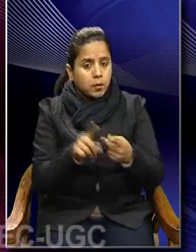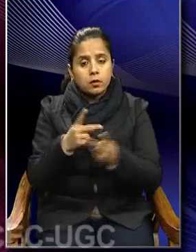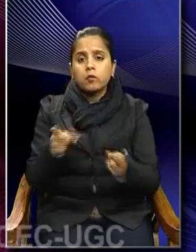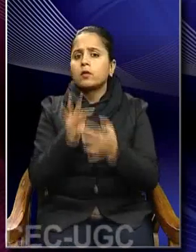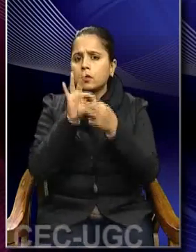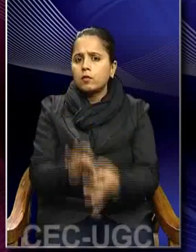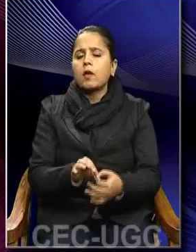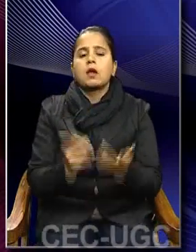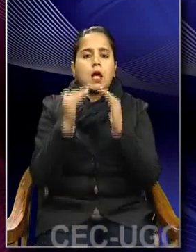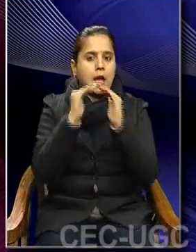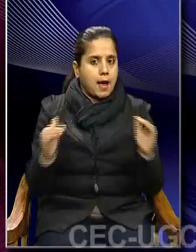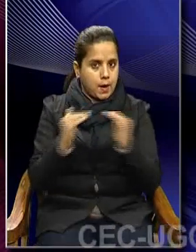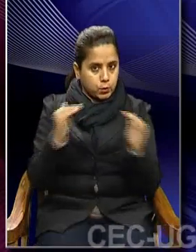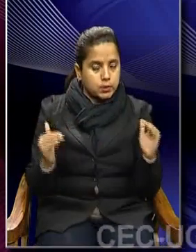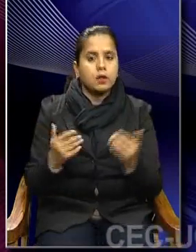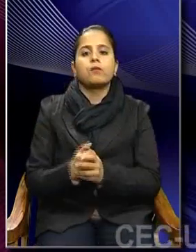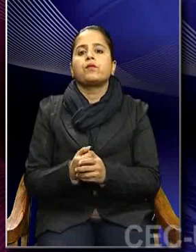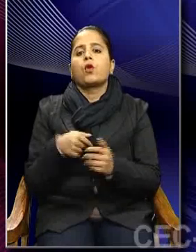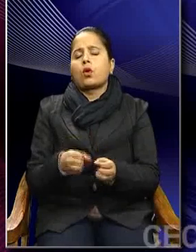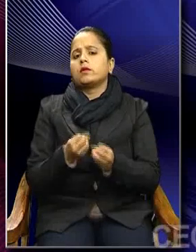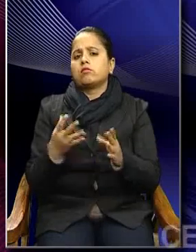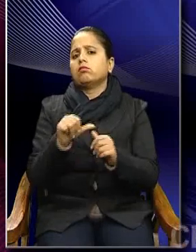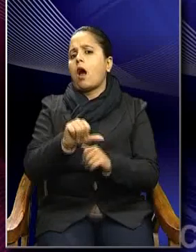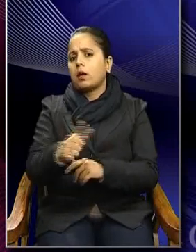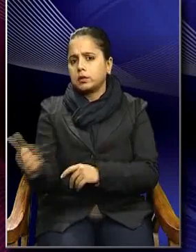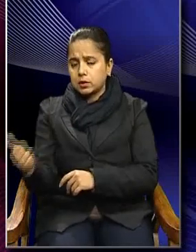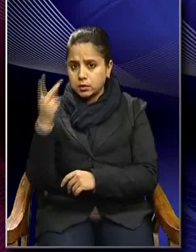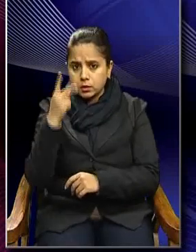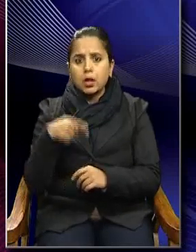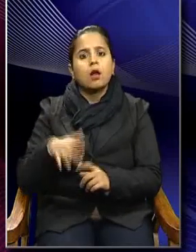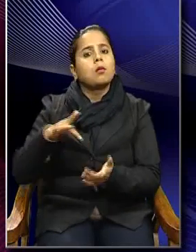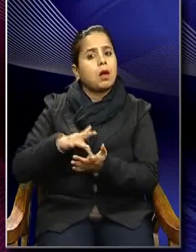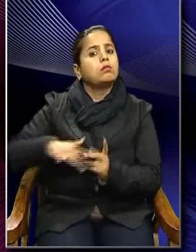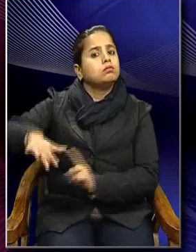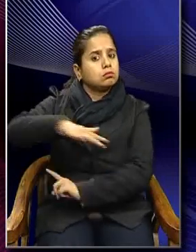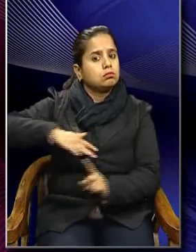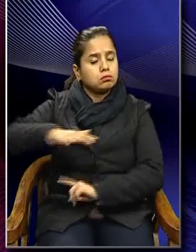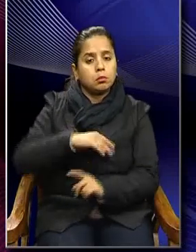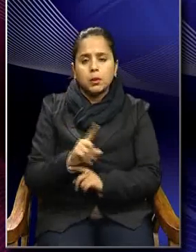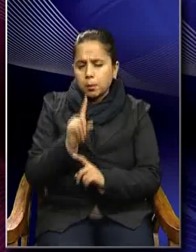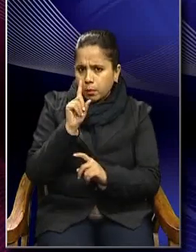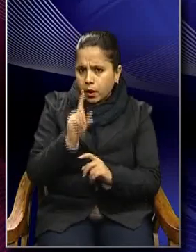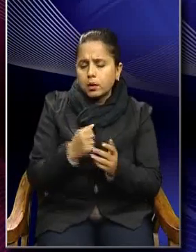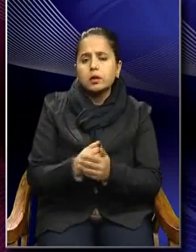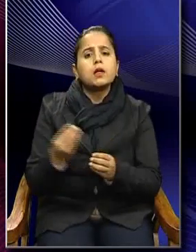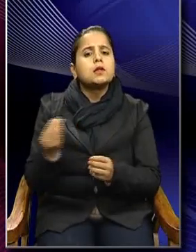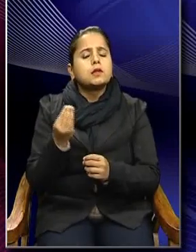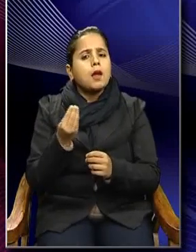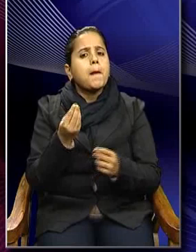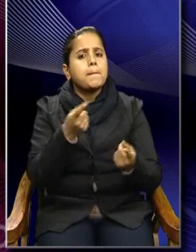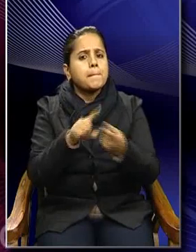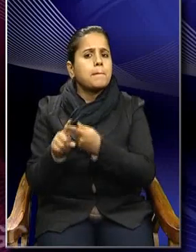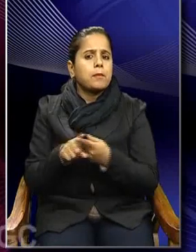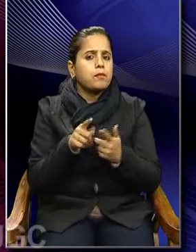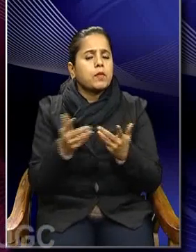reference to housing and several other sectors, but somewhat it